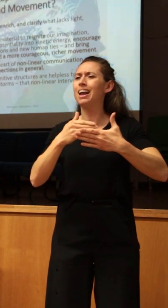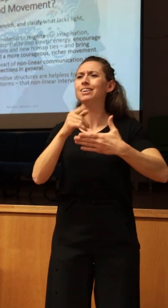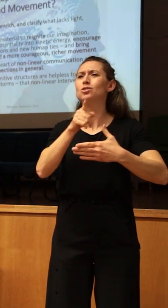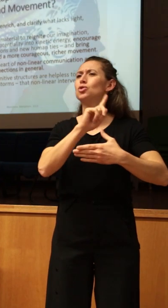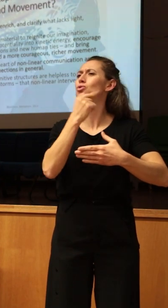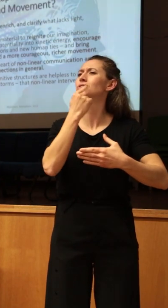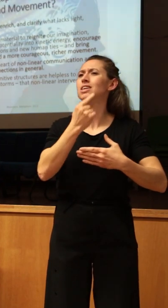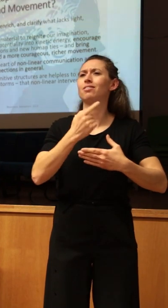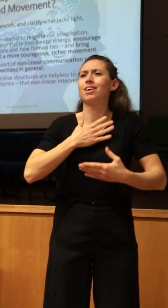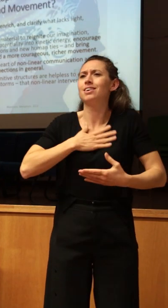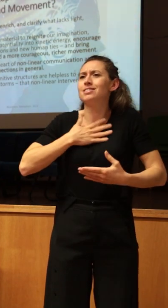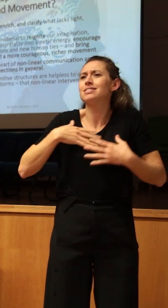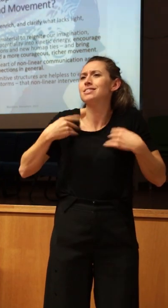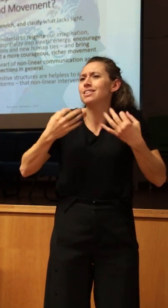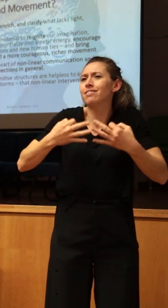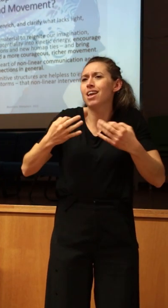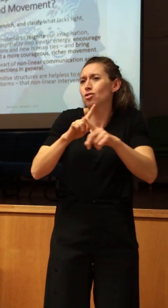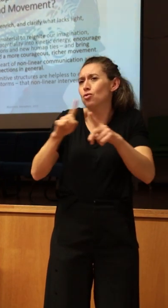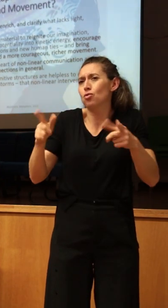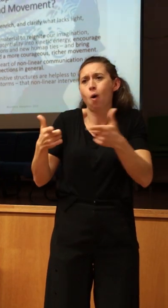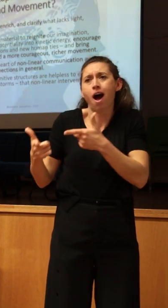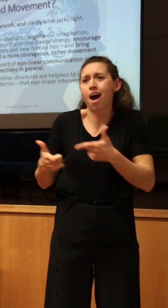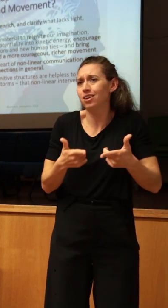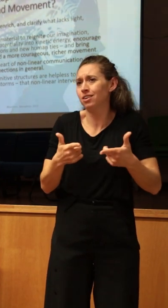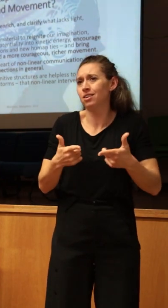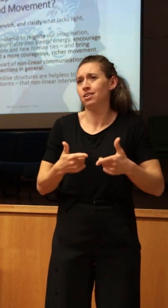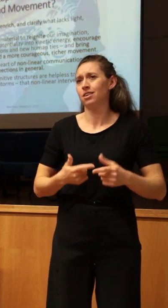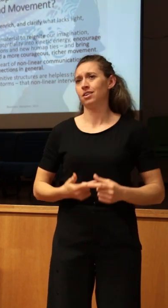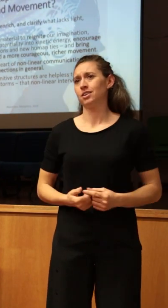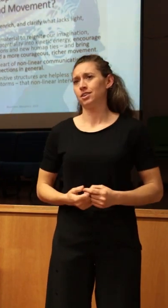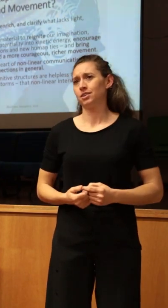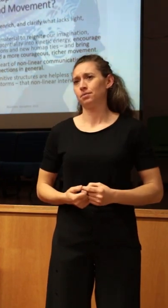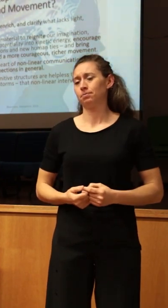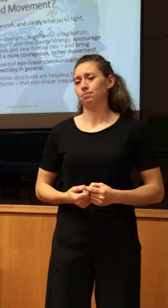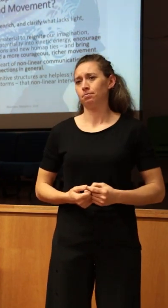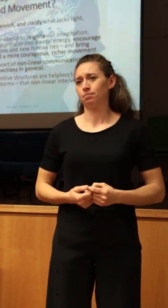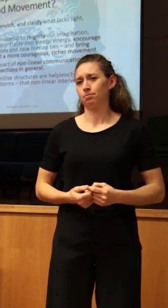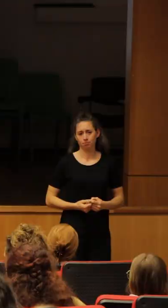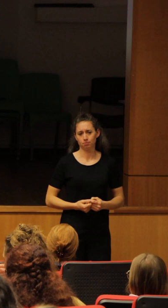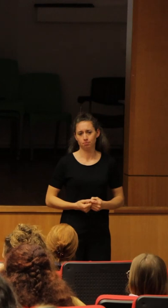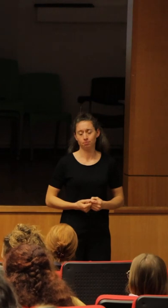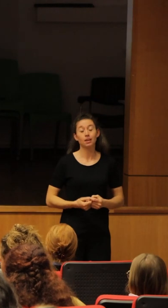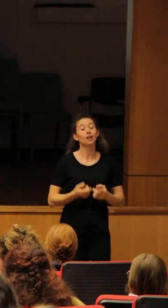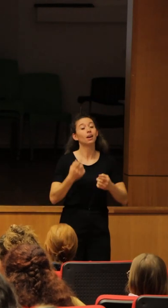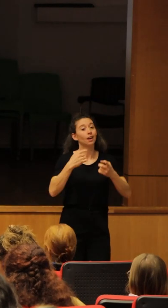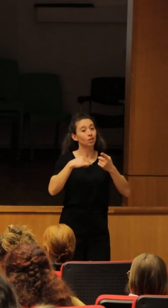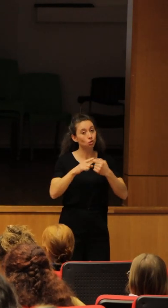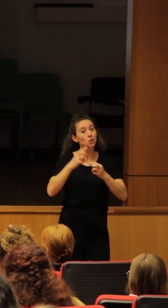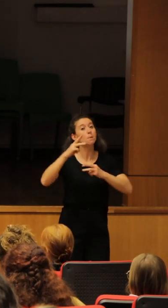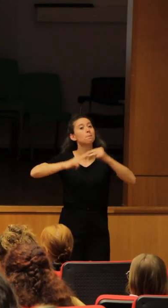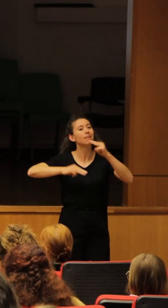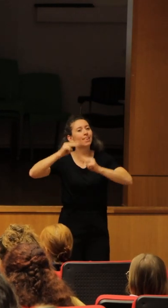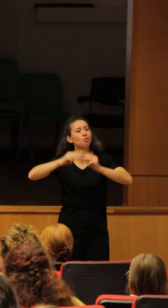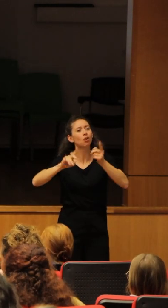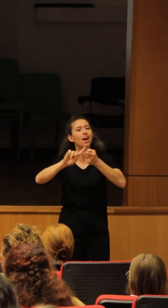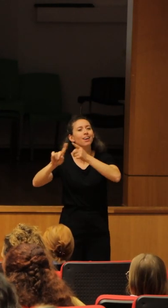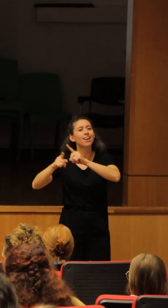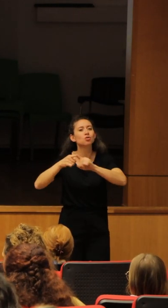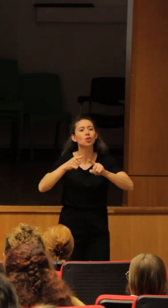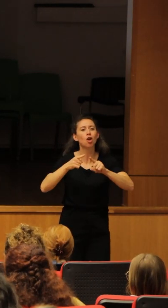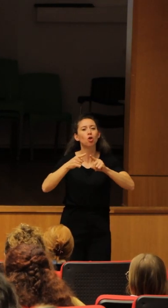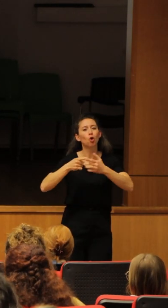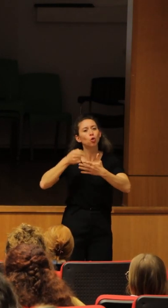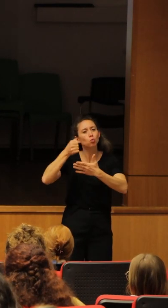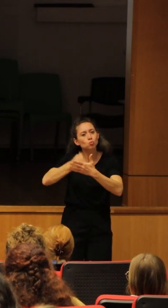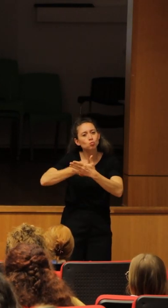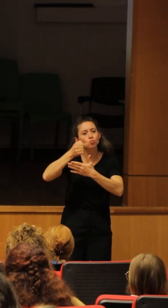da satisfacción. So, and that's how metaphors relate to striving and movement. Por eso las metáforas se relacionan con la